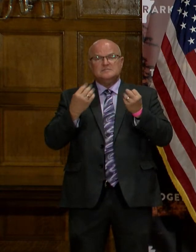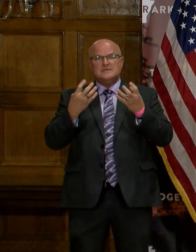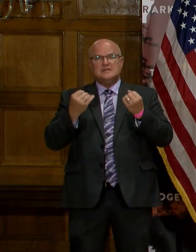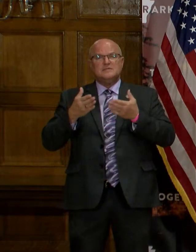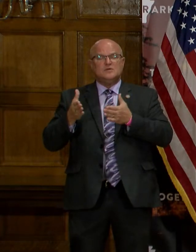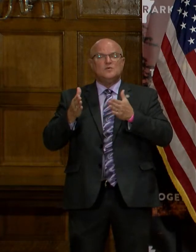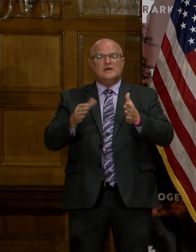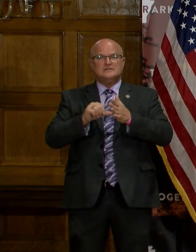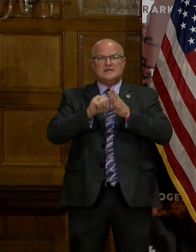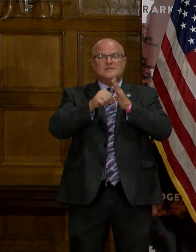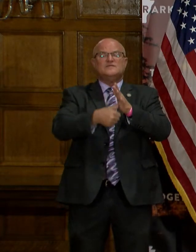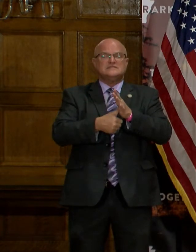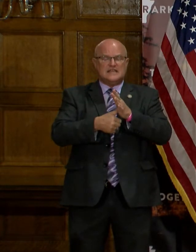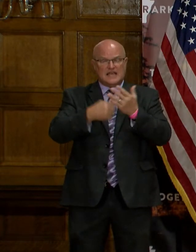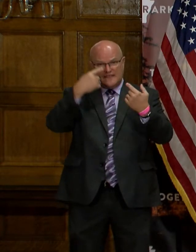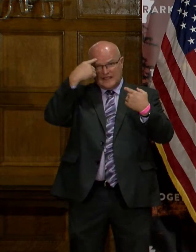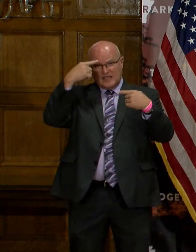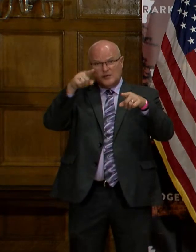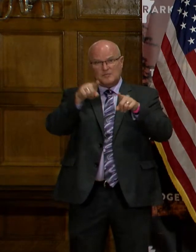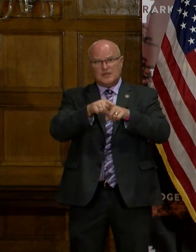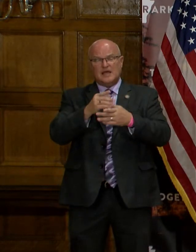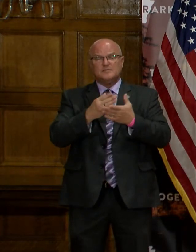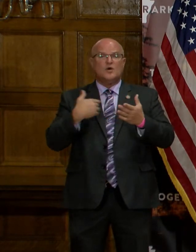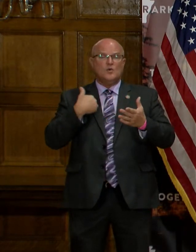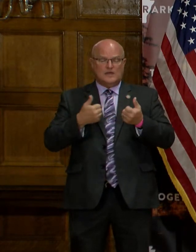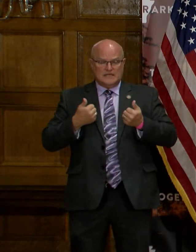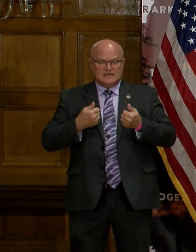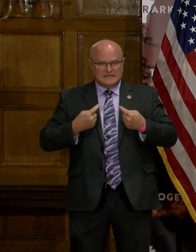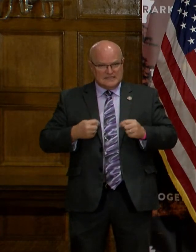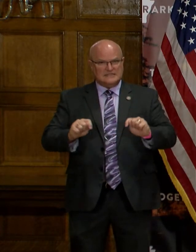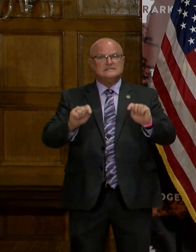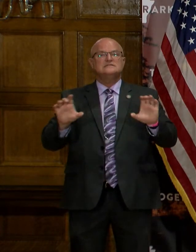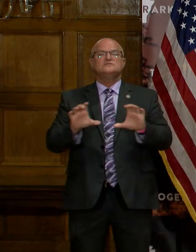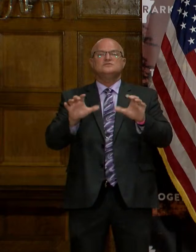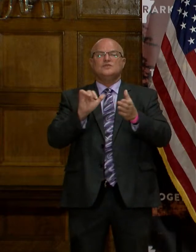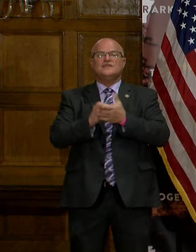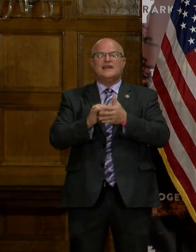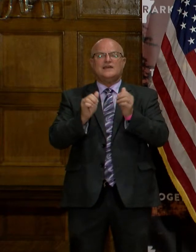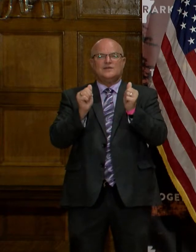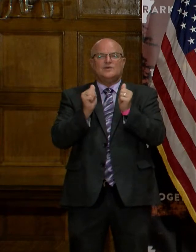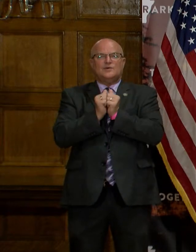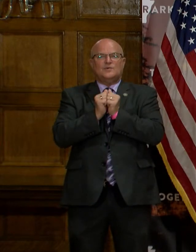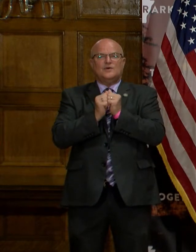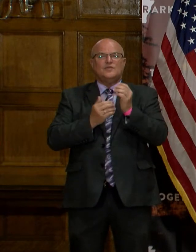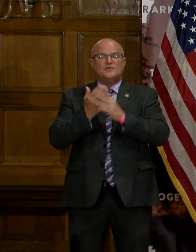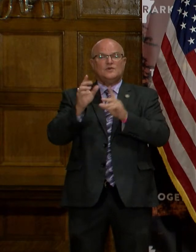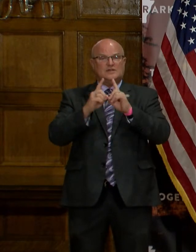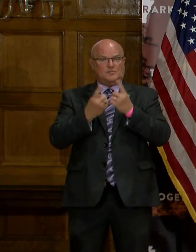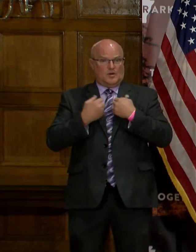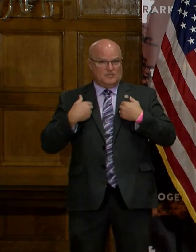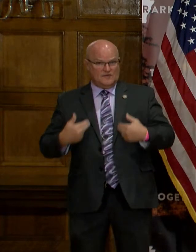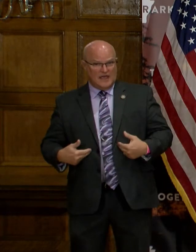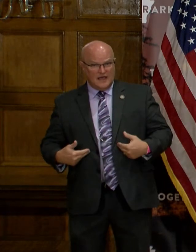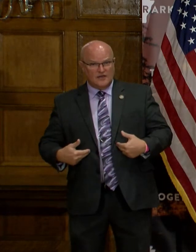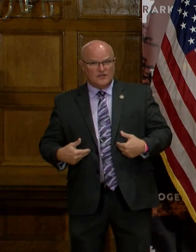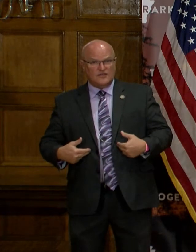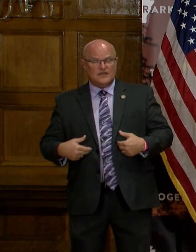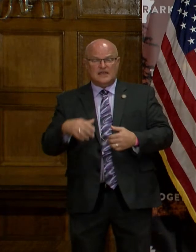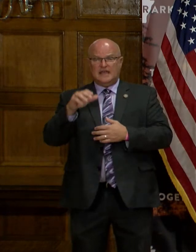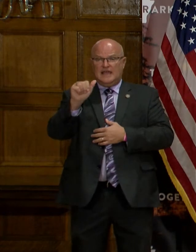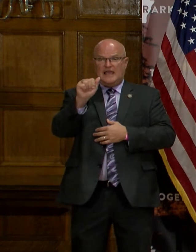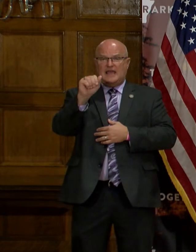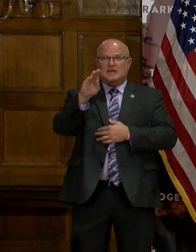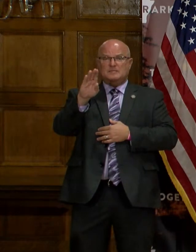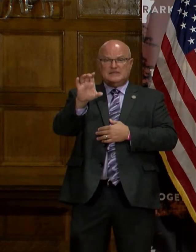to emphasize the compliance part of it. We continue to do that through the Department of Health,